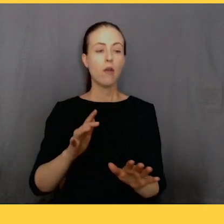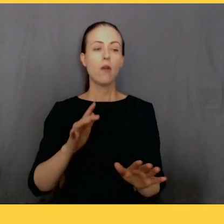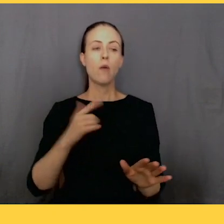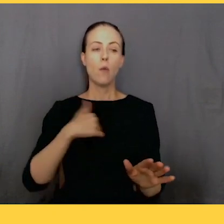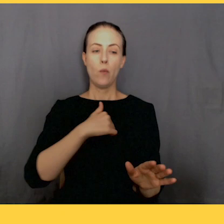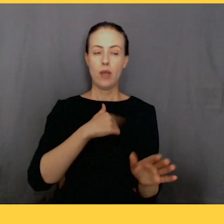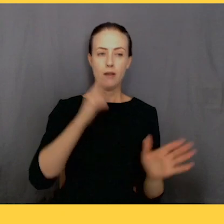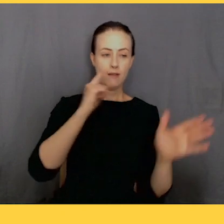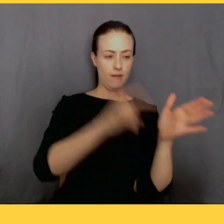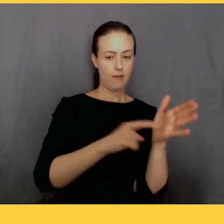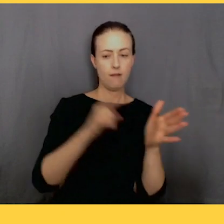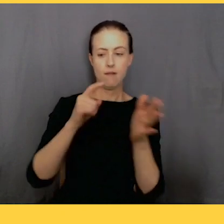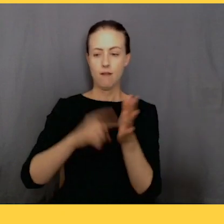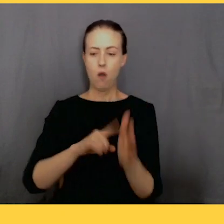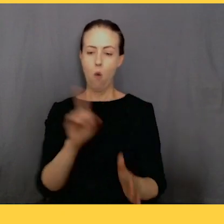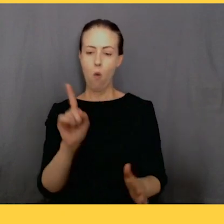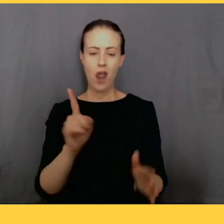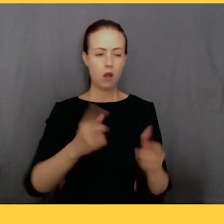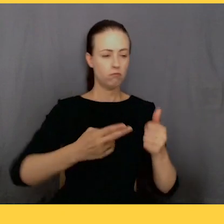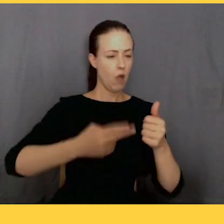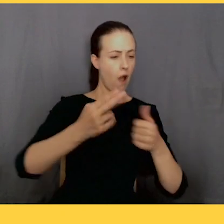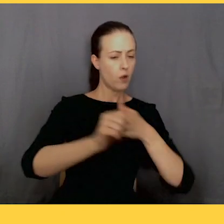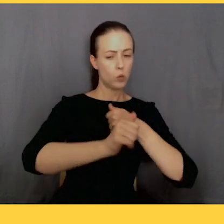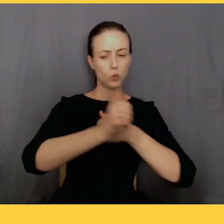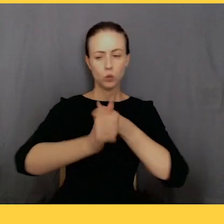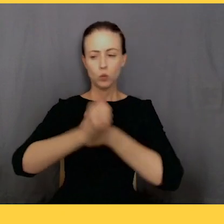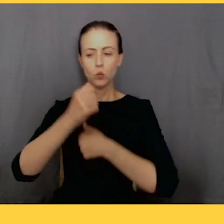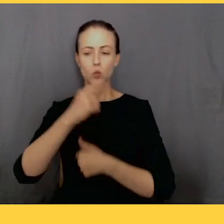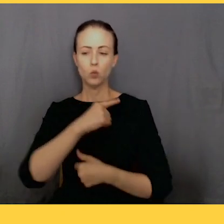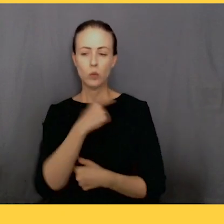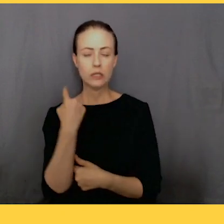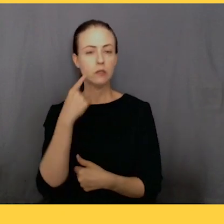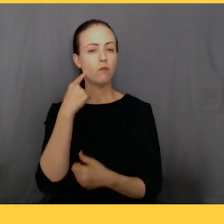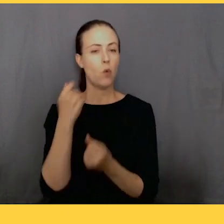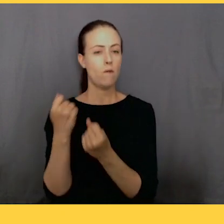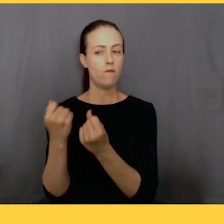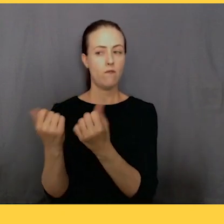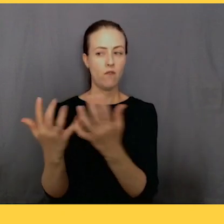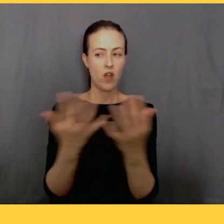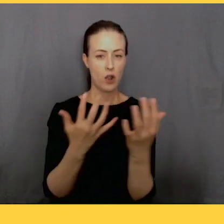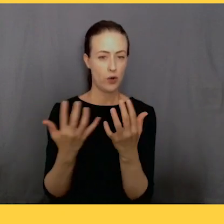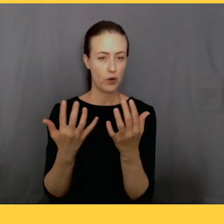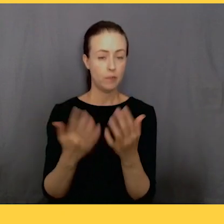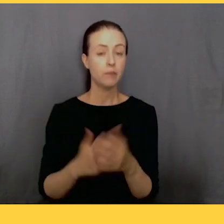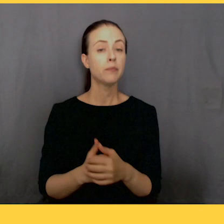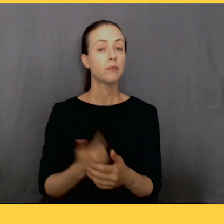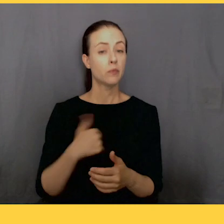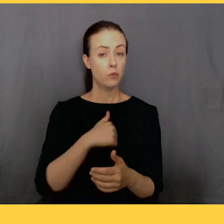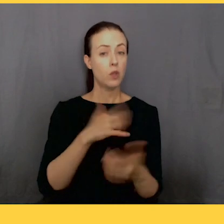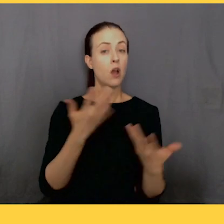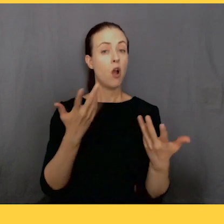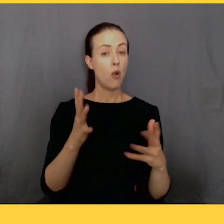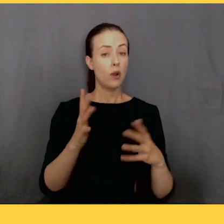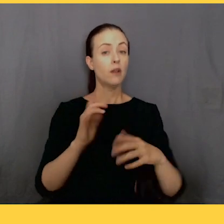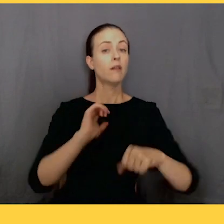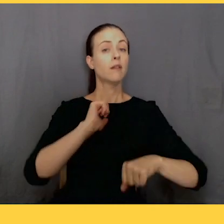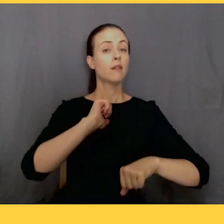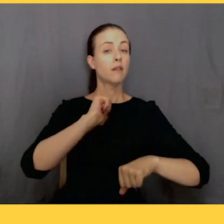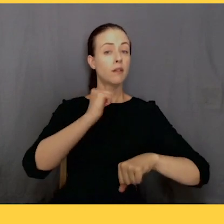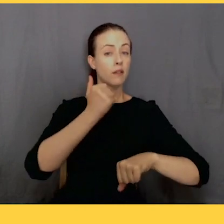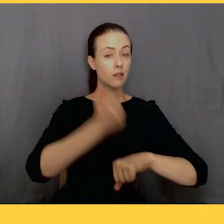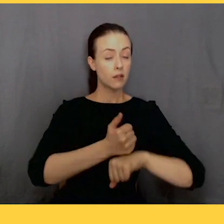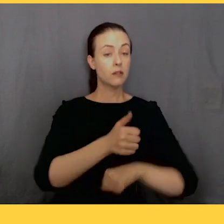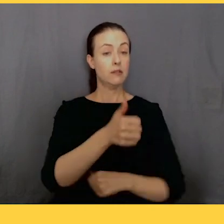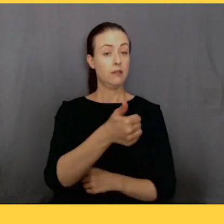wildfire risk. As I mentioned, we have large number of weather stations that are already installed. Specifically in the Cabazon area, we have 10